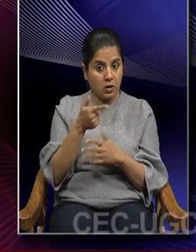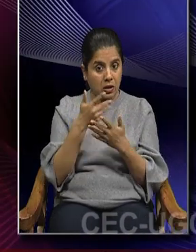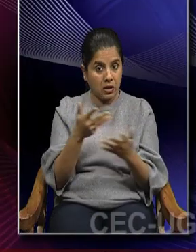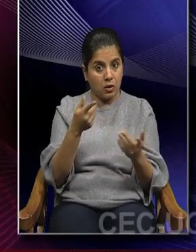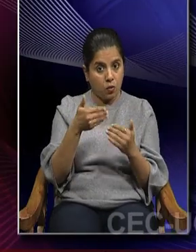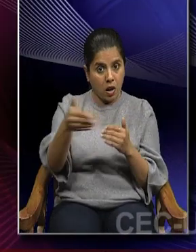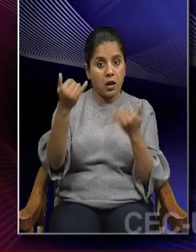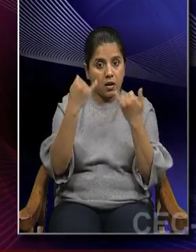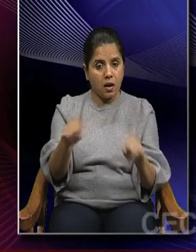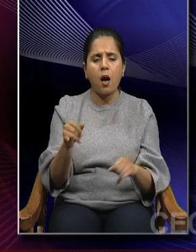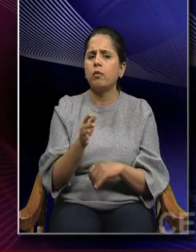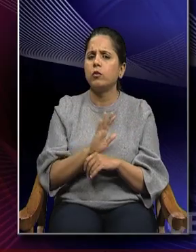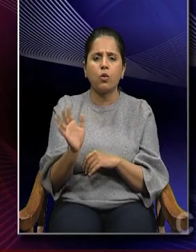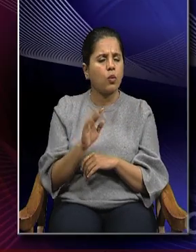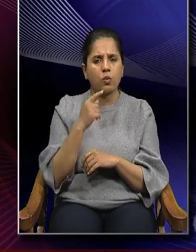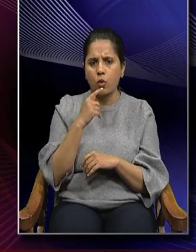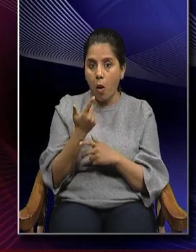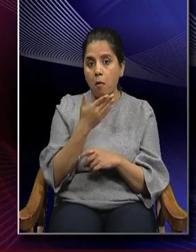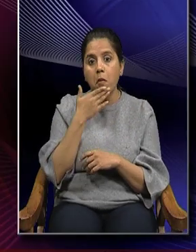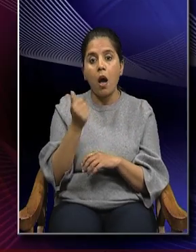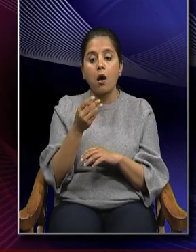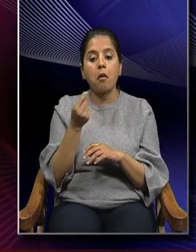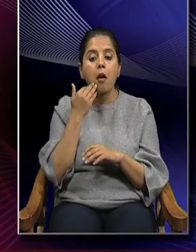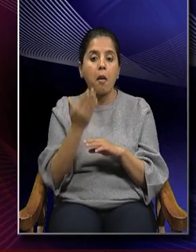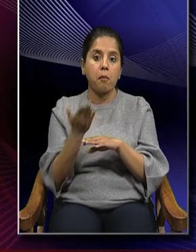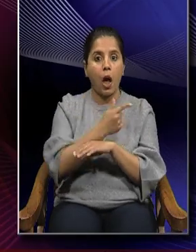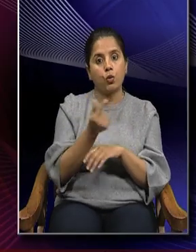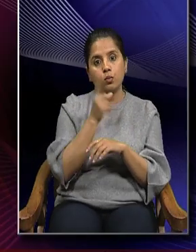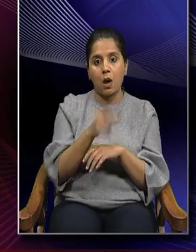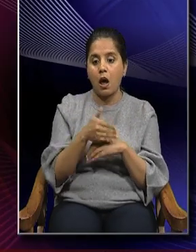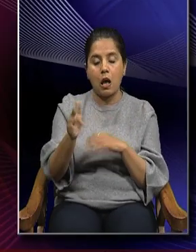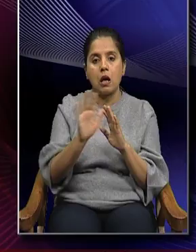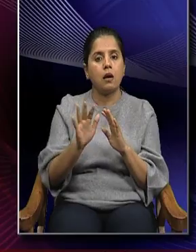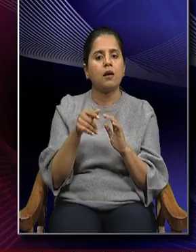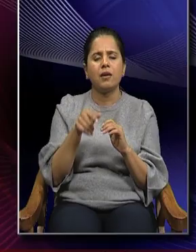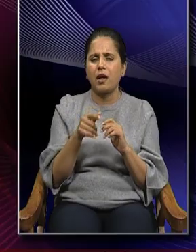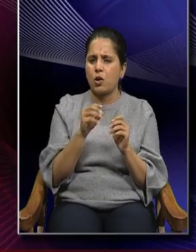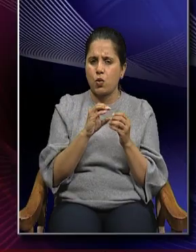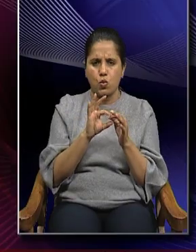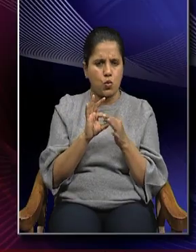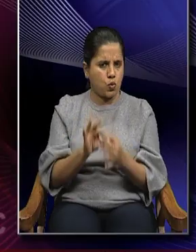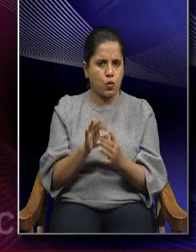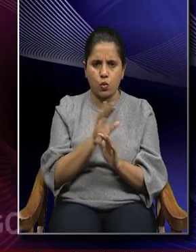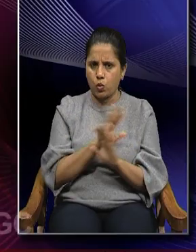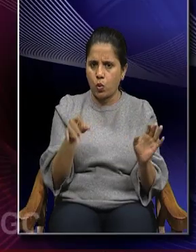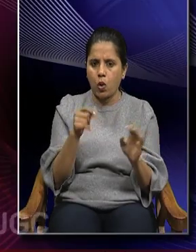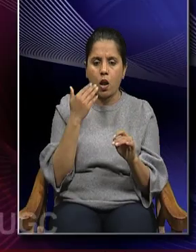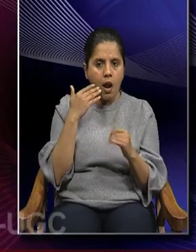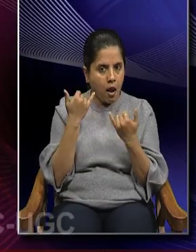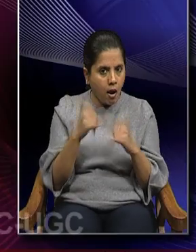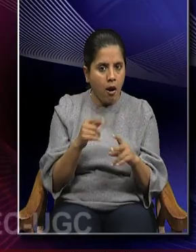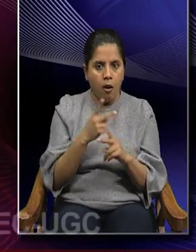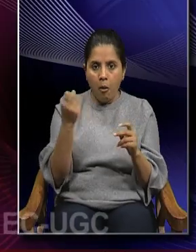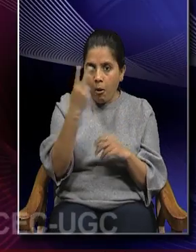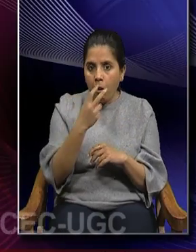about the expiry date or the best before date of a product. It has nothing to do with that expiry date or